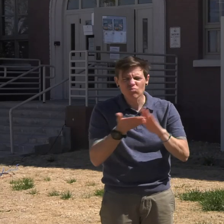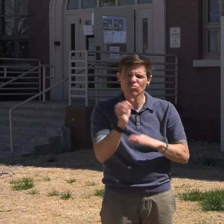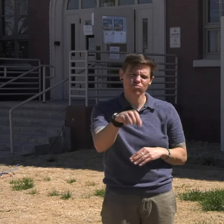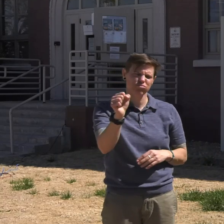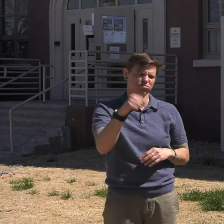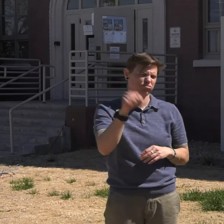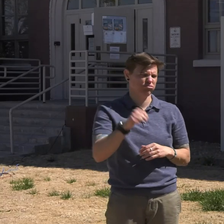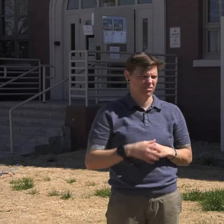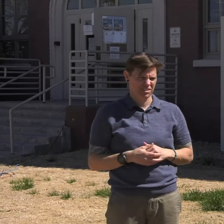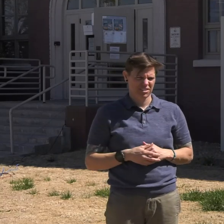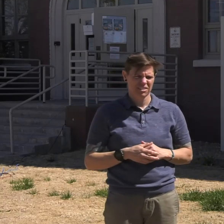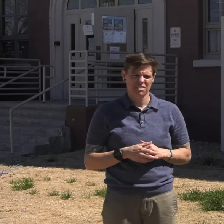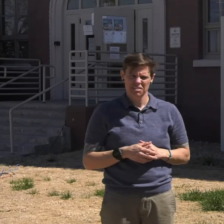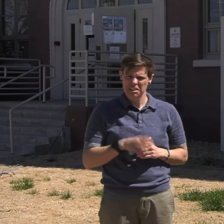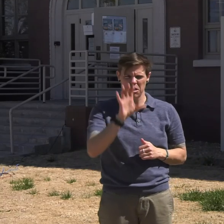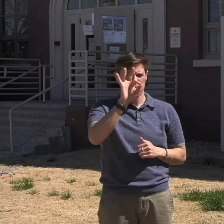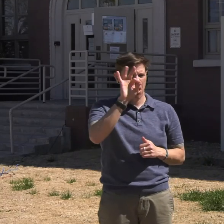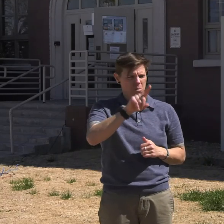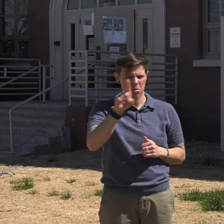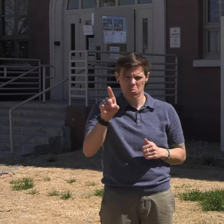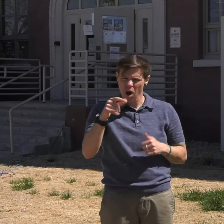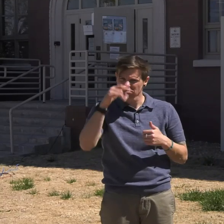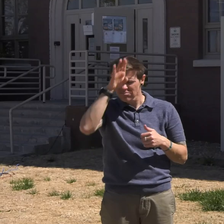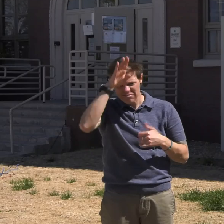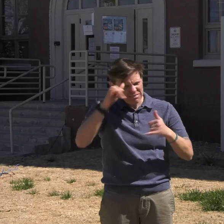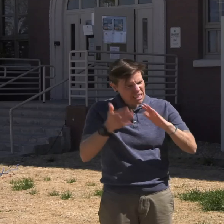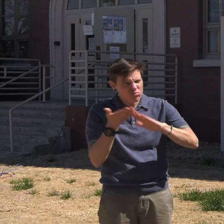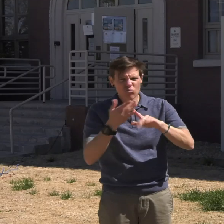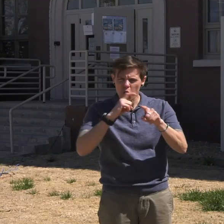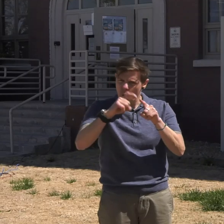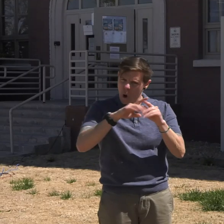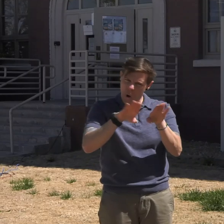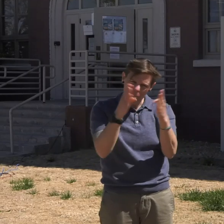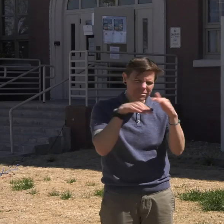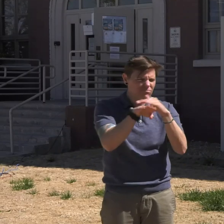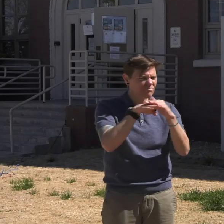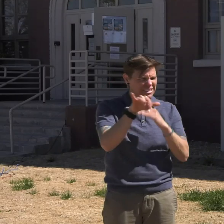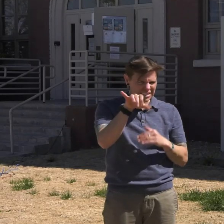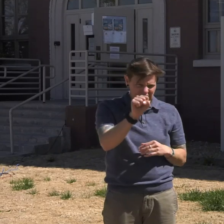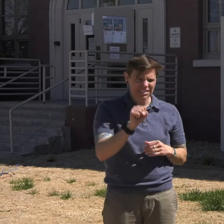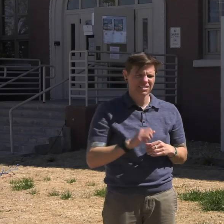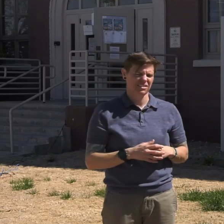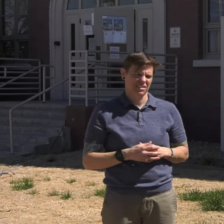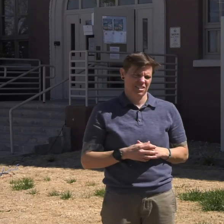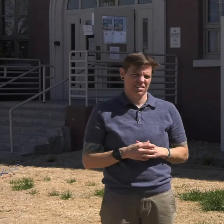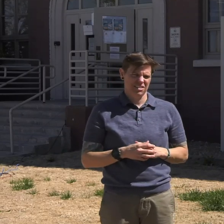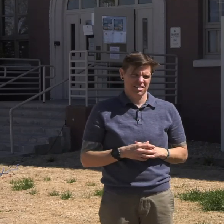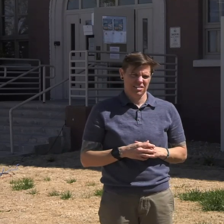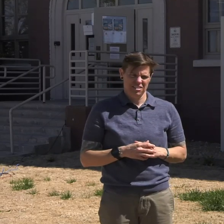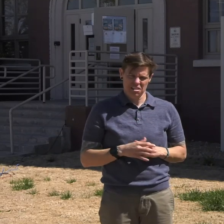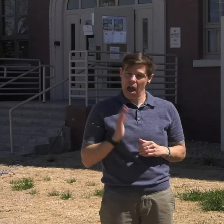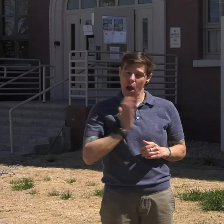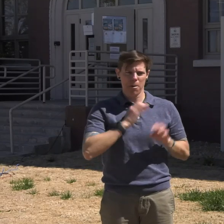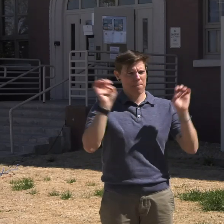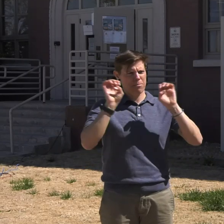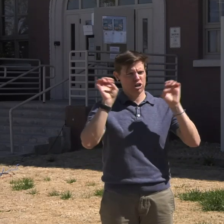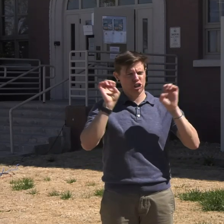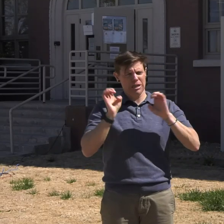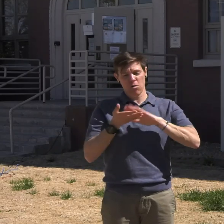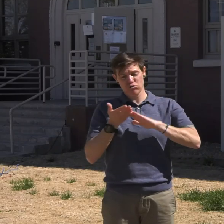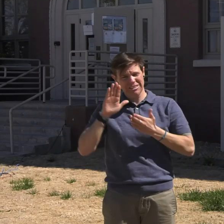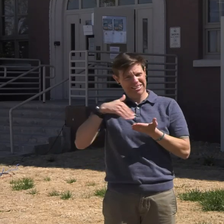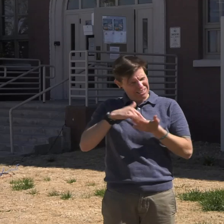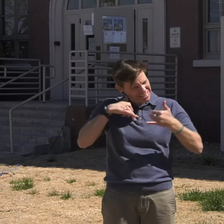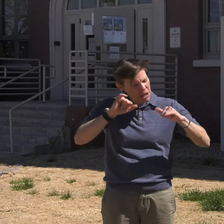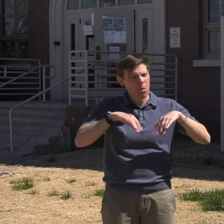and running. 911 dispatch, of course, still operating and running. Our emergency operations center operating and running, as is DMD security. So